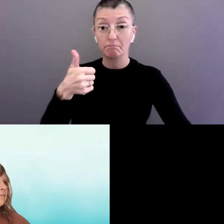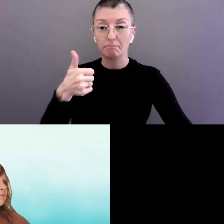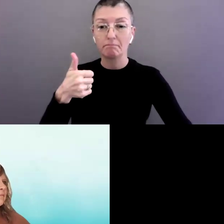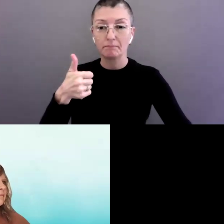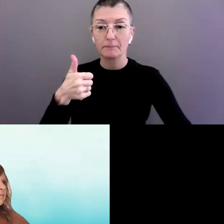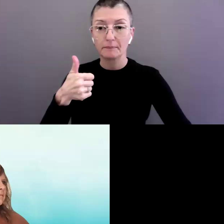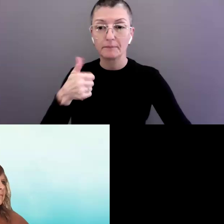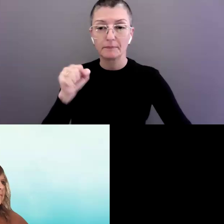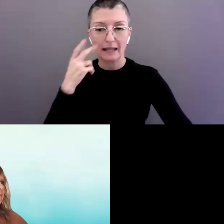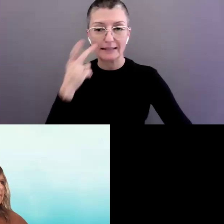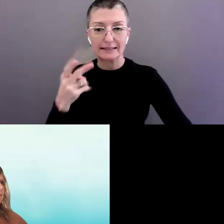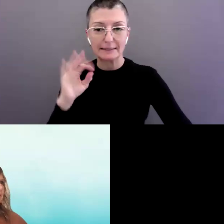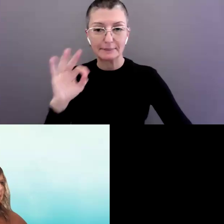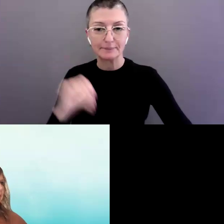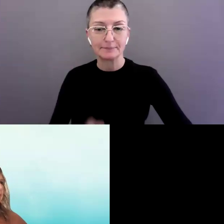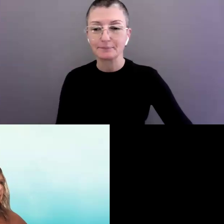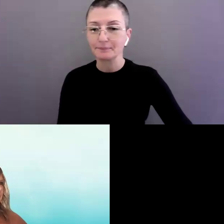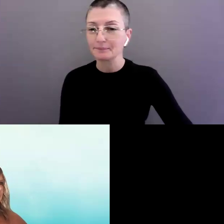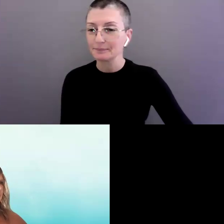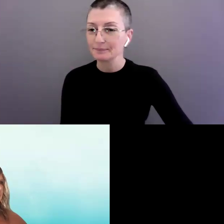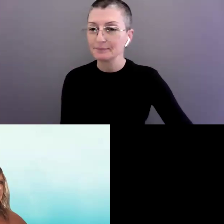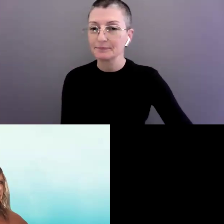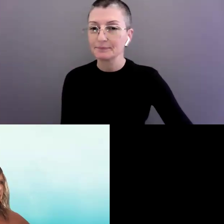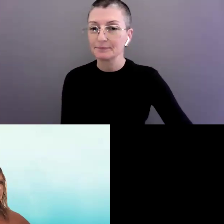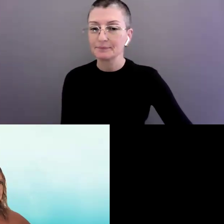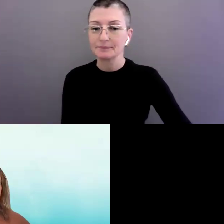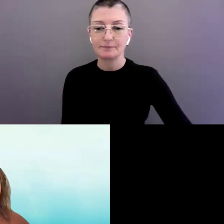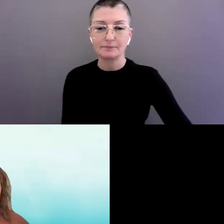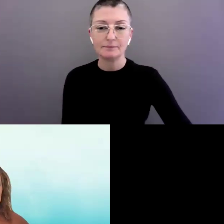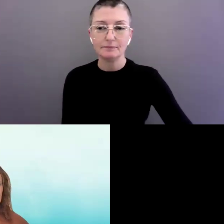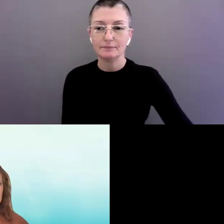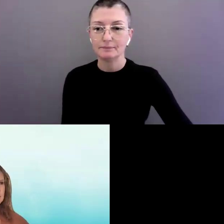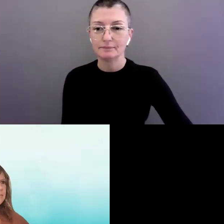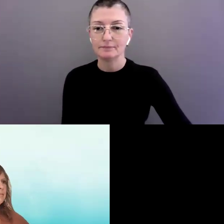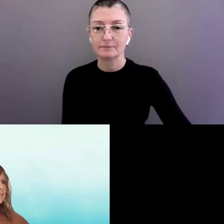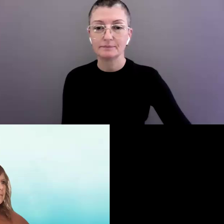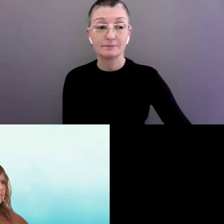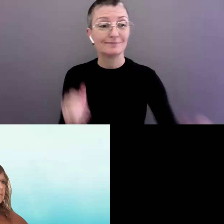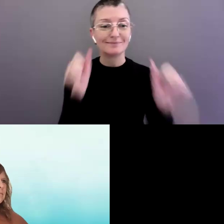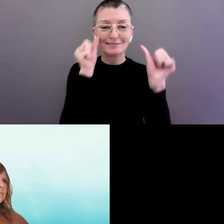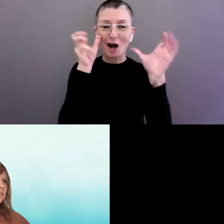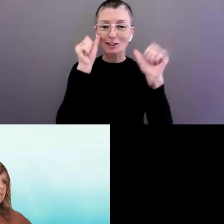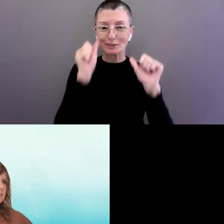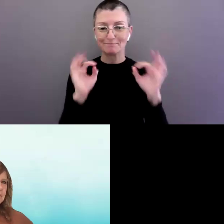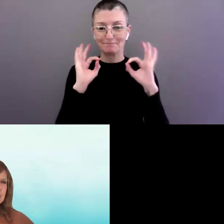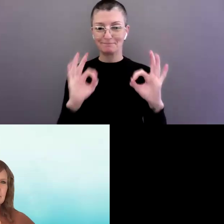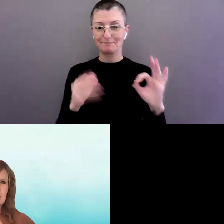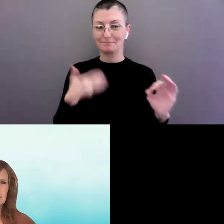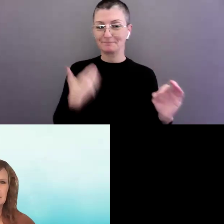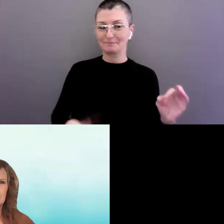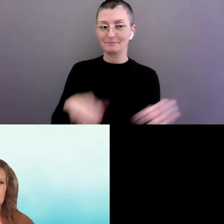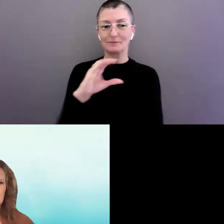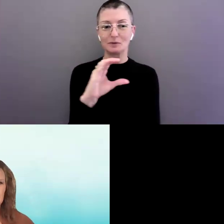Good? Yes, we can see it. Yep. Awesome. All right. So my name is Coco. Currently, I'm